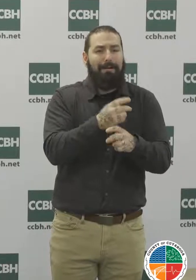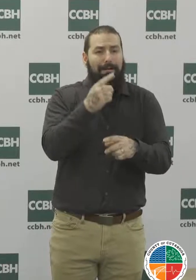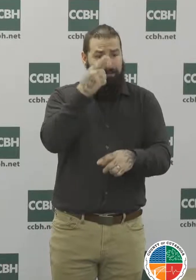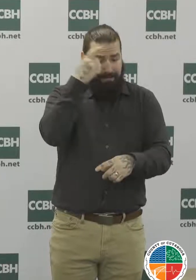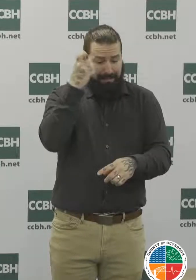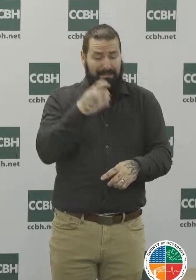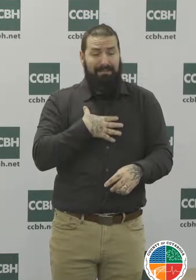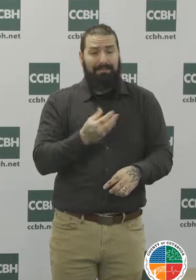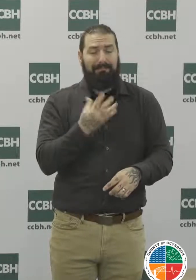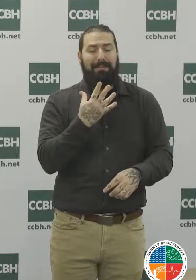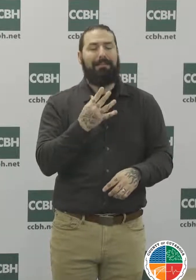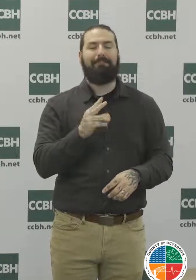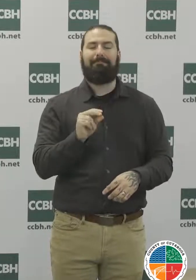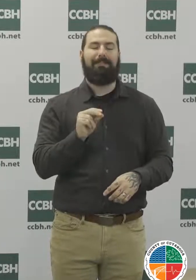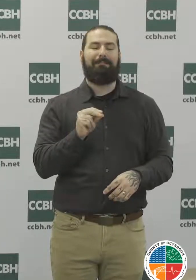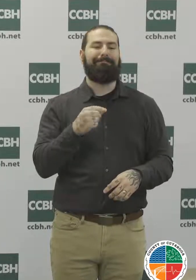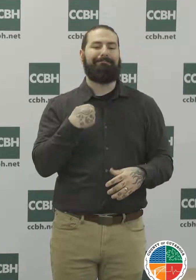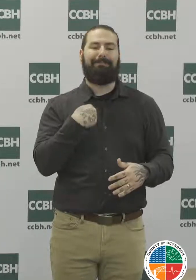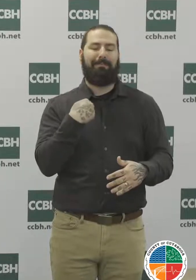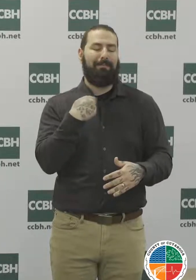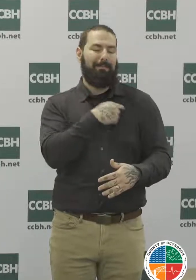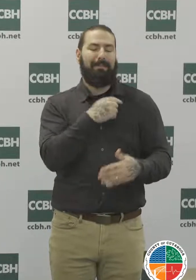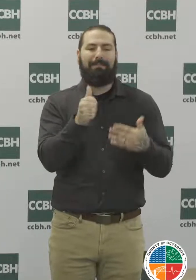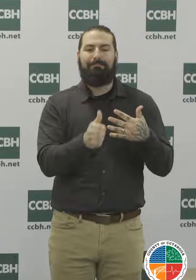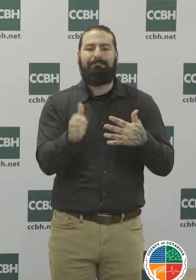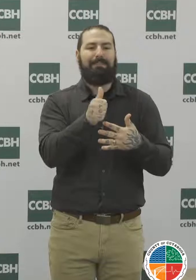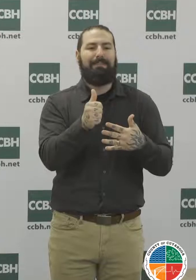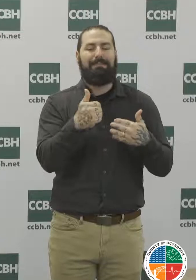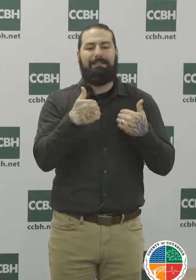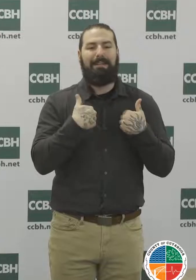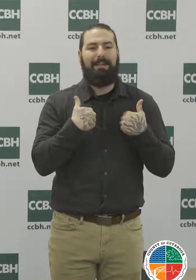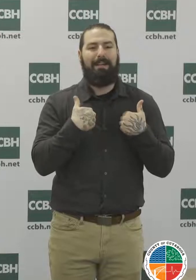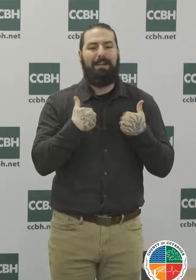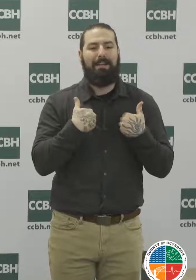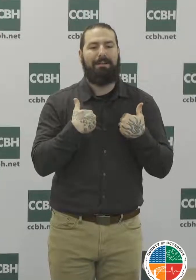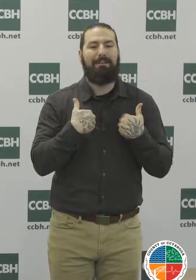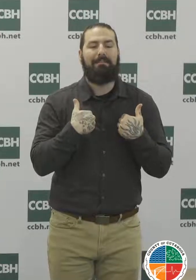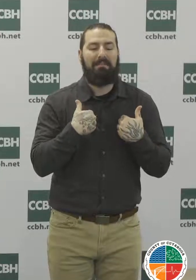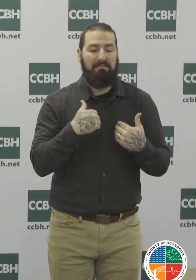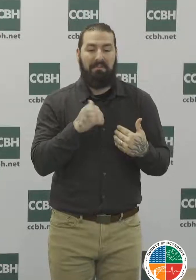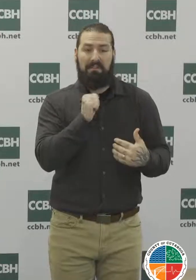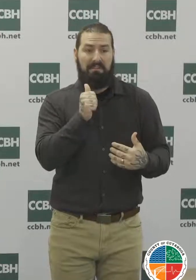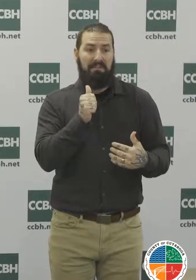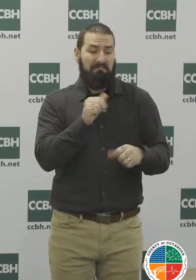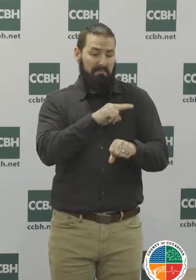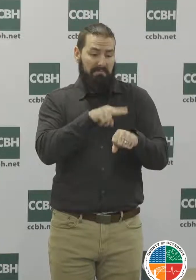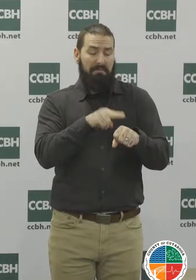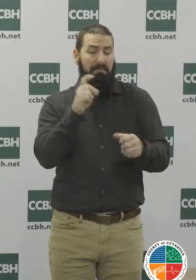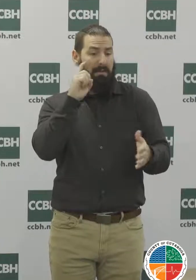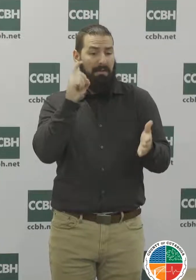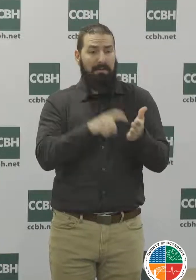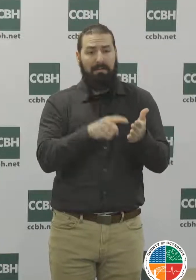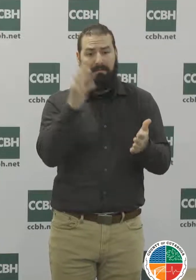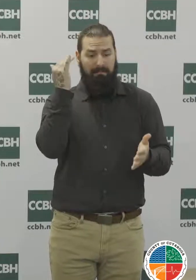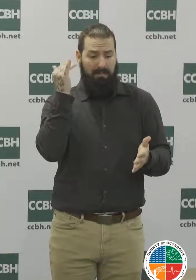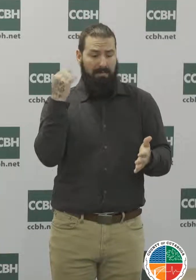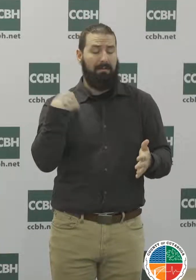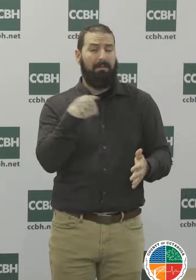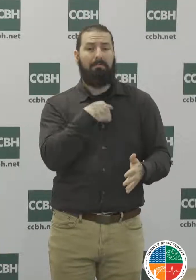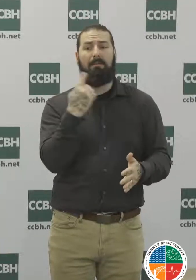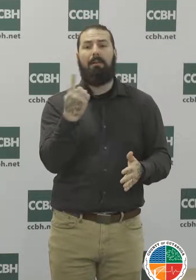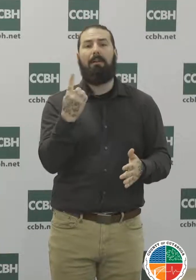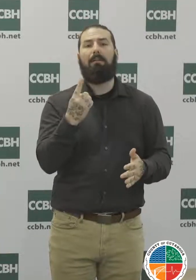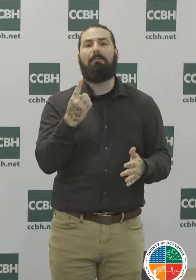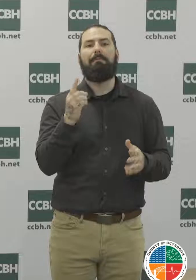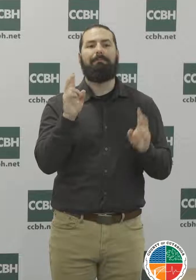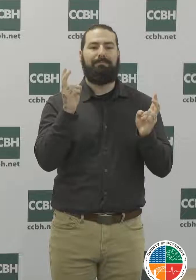we are afforded privileges we don't even realize because we're so used to being in power, even when we find ourselves in